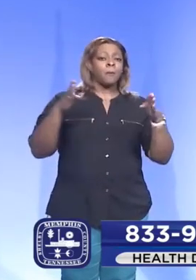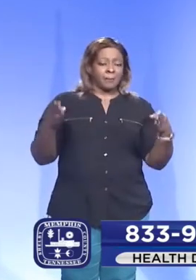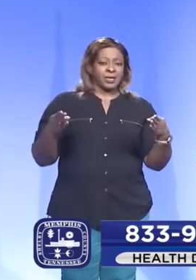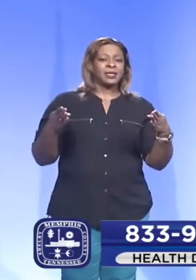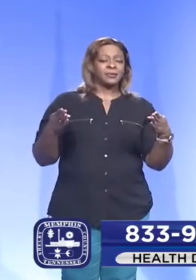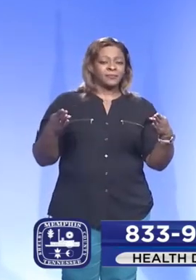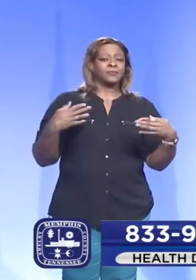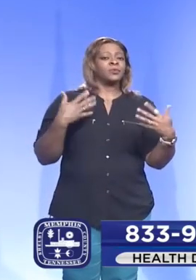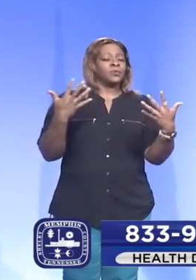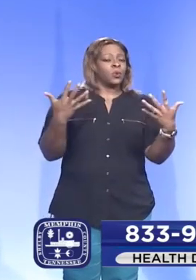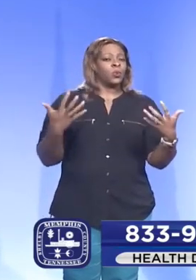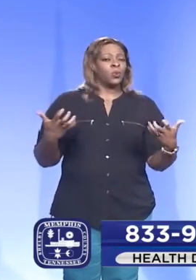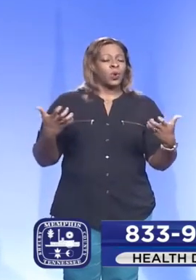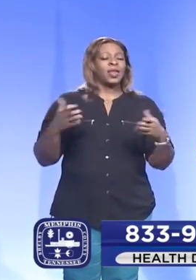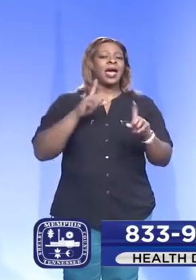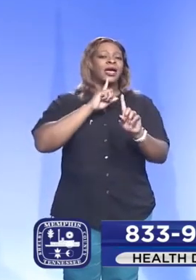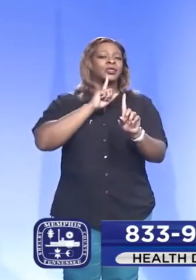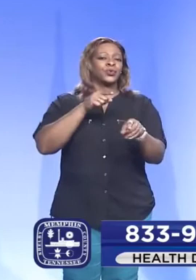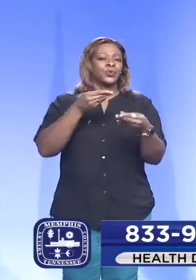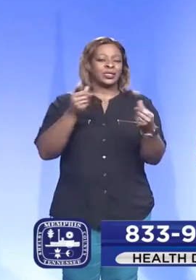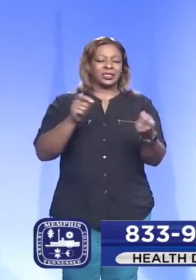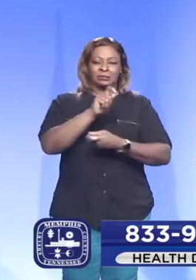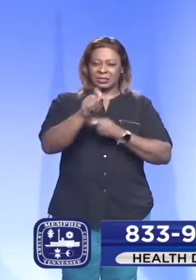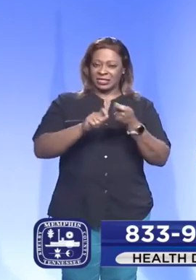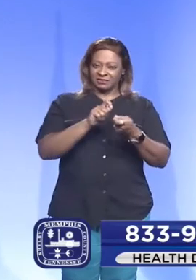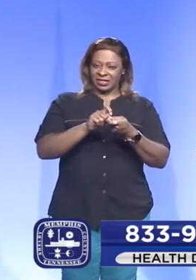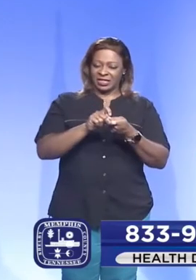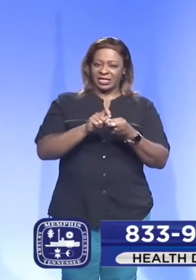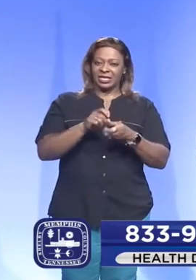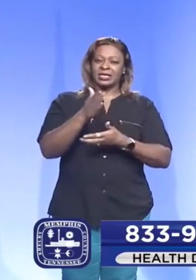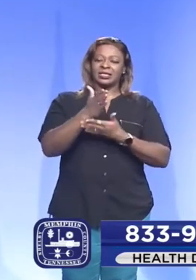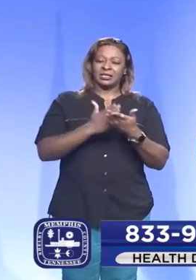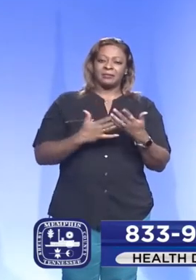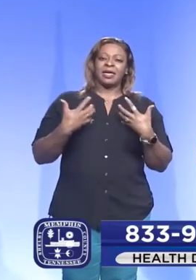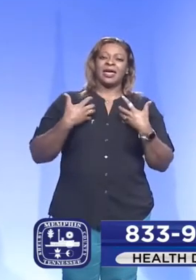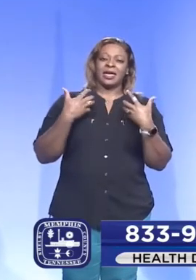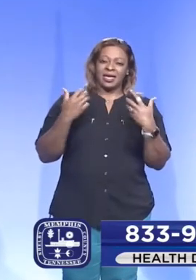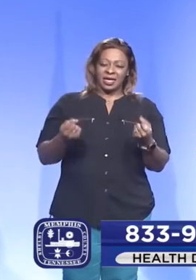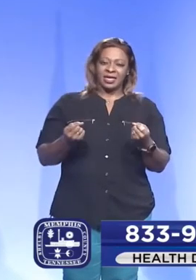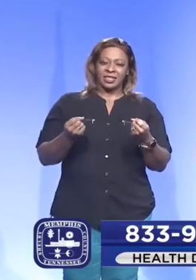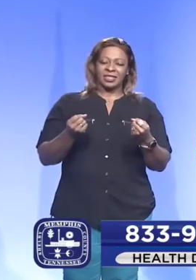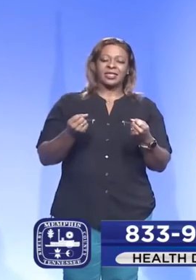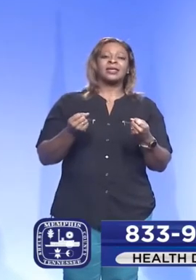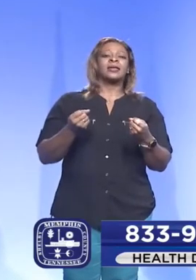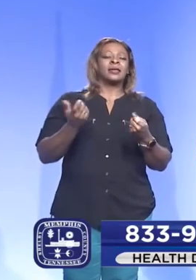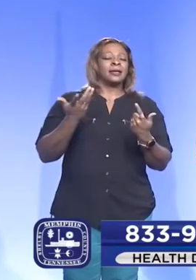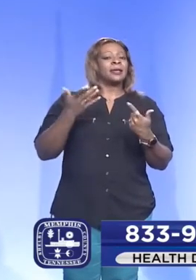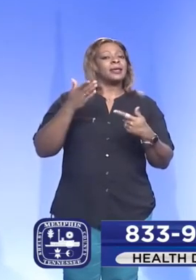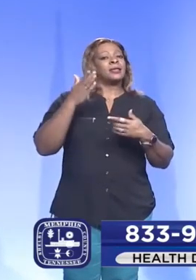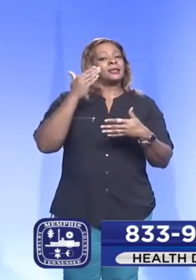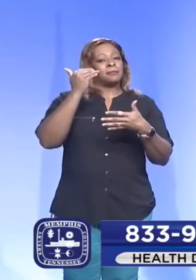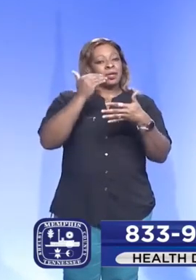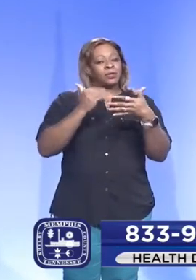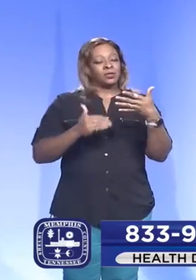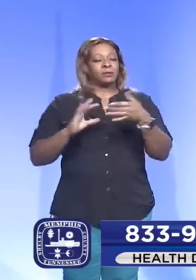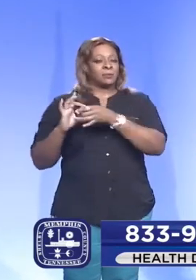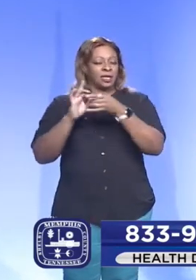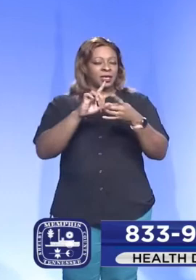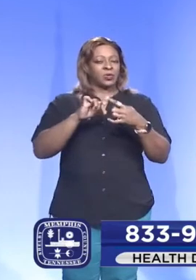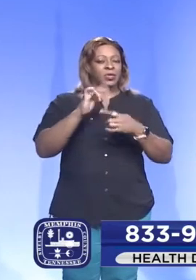I want to just address specifically some of the health measures pertaining to